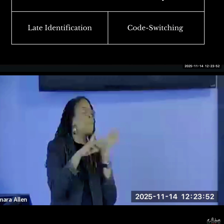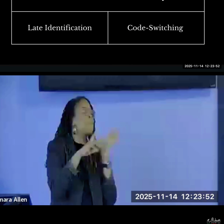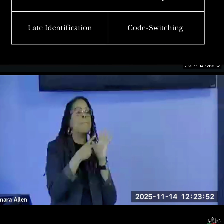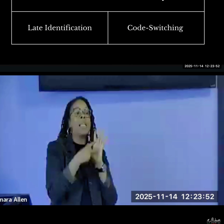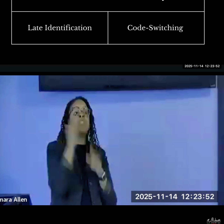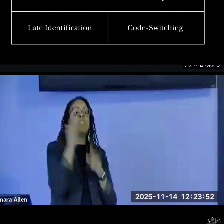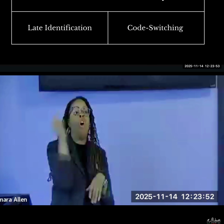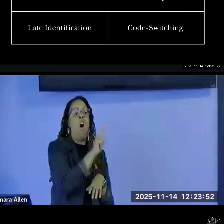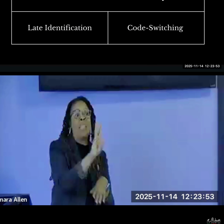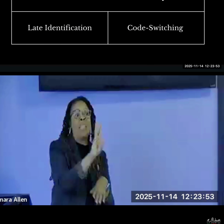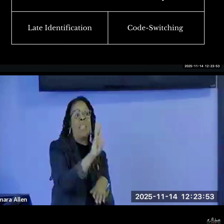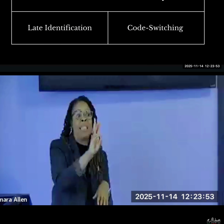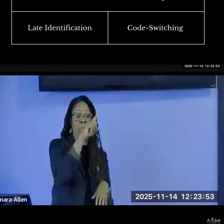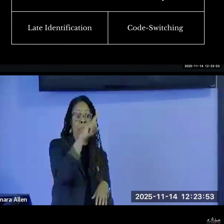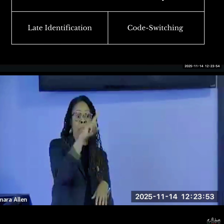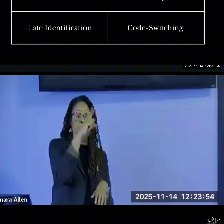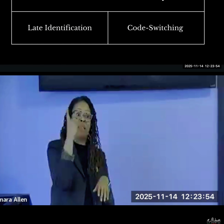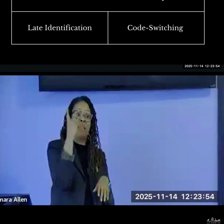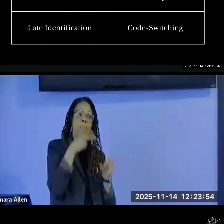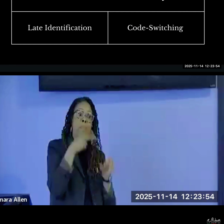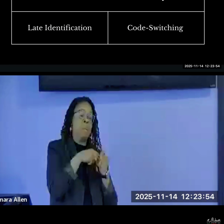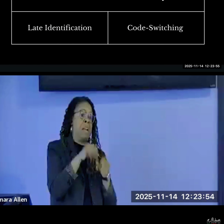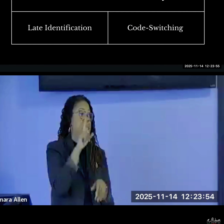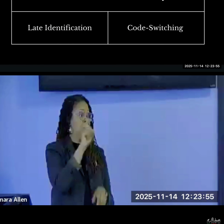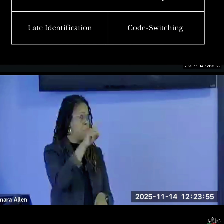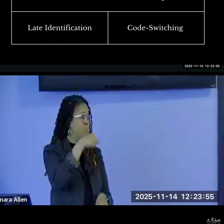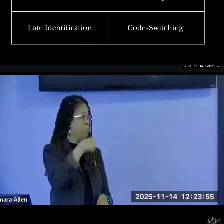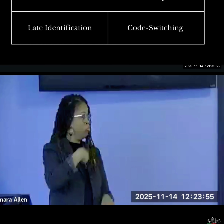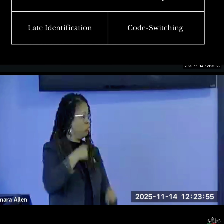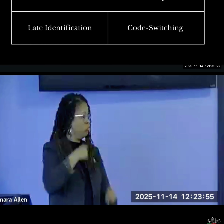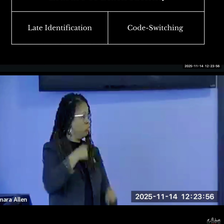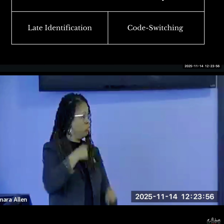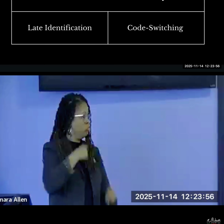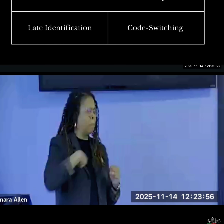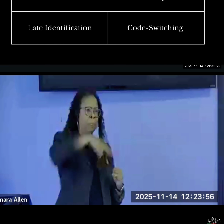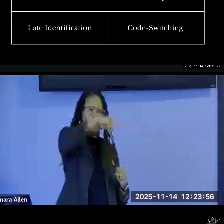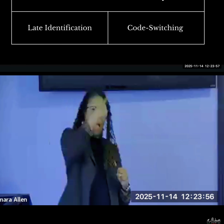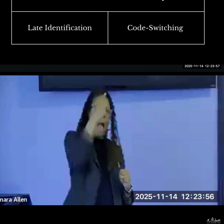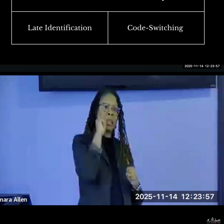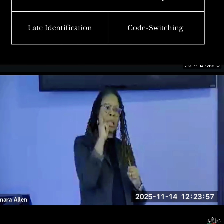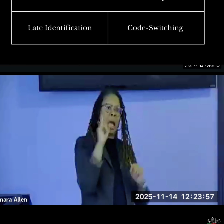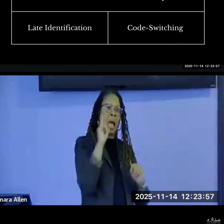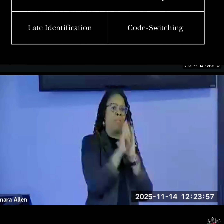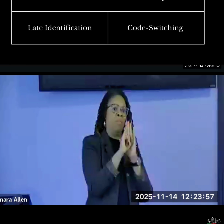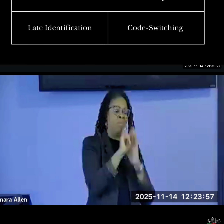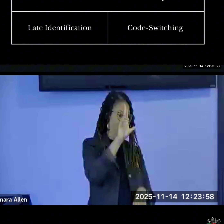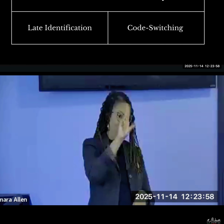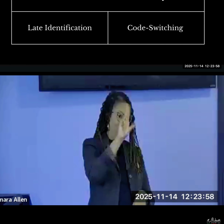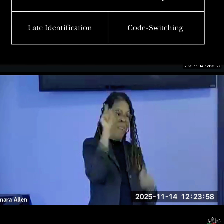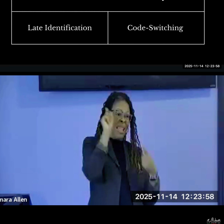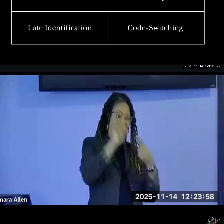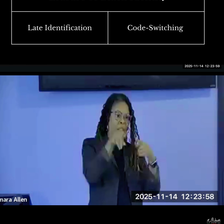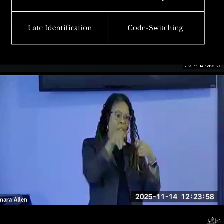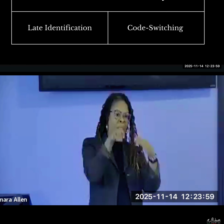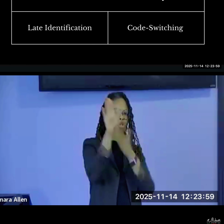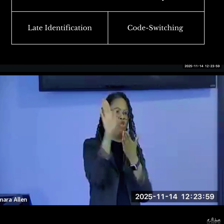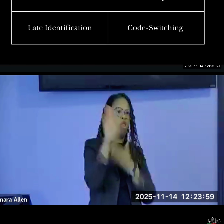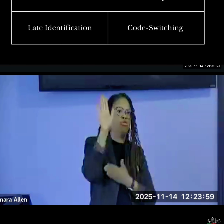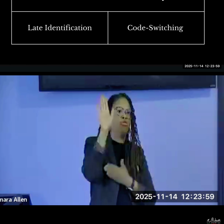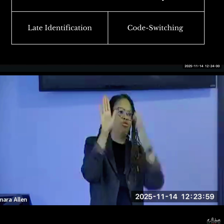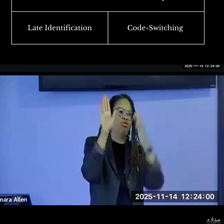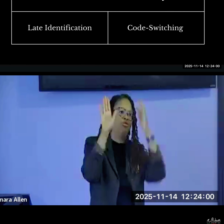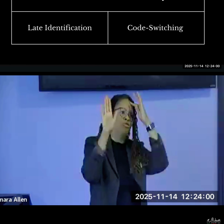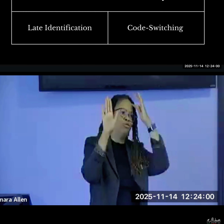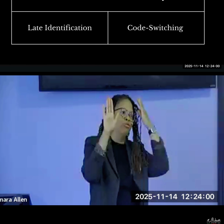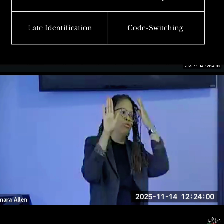identification and code switching. All six Black deaf participants did not have a proud sense of